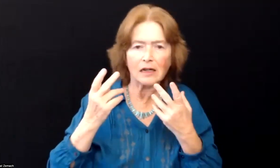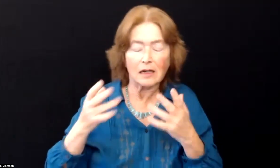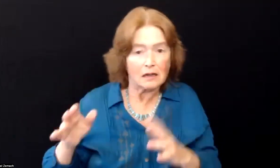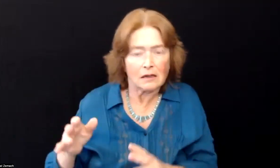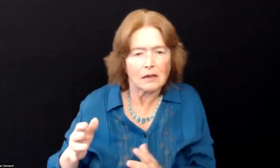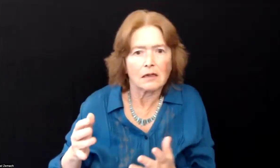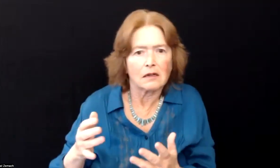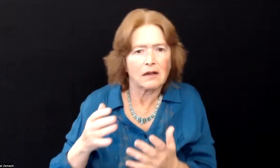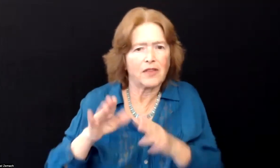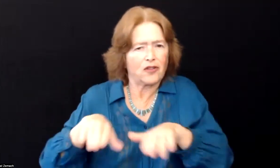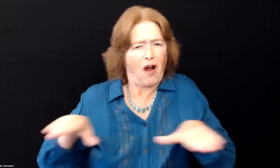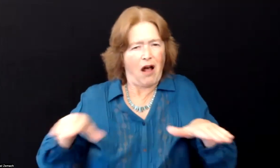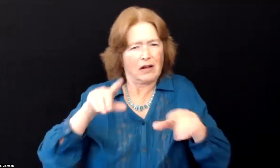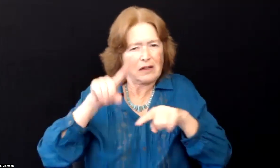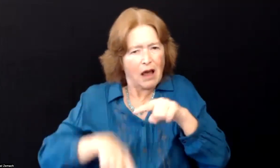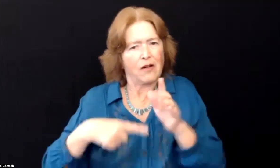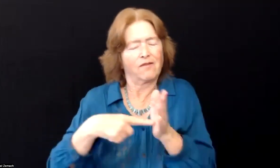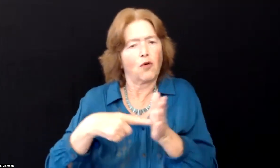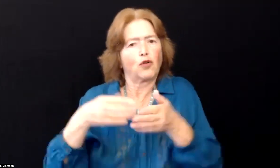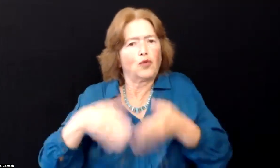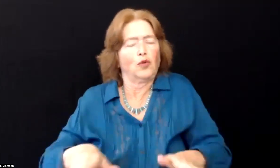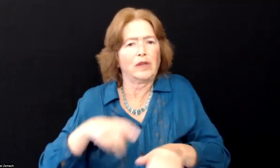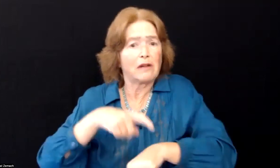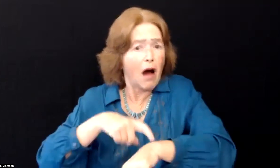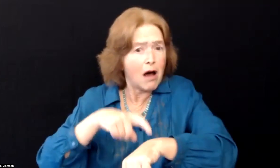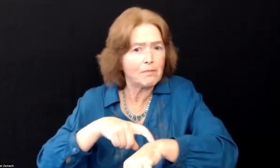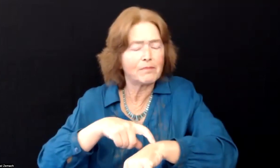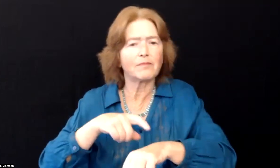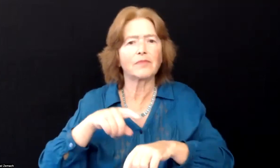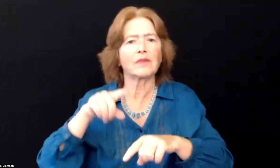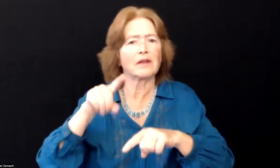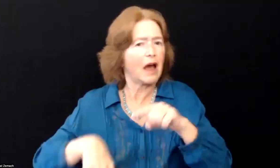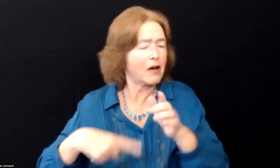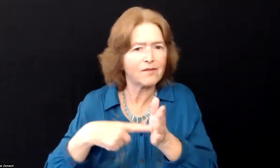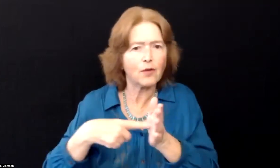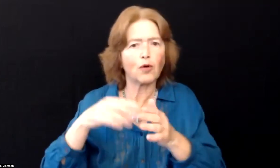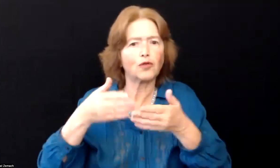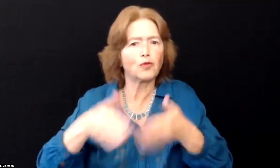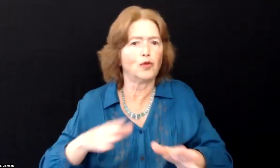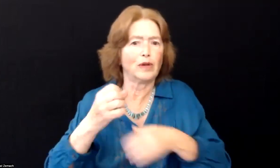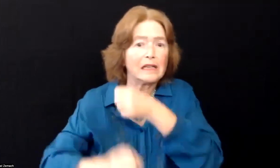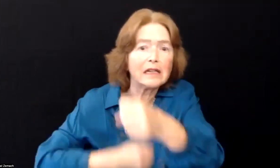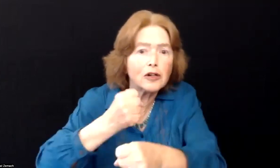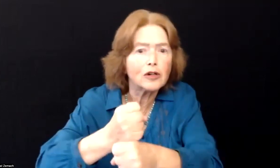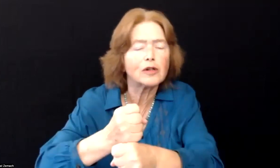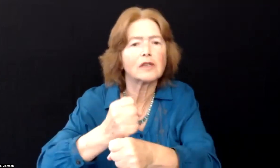that decision. So deaf children cannot afford to lose any time, lose any years of